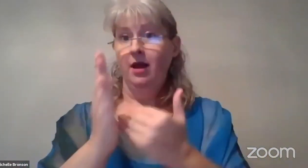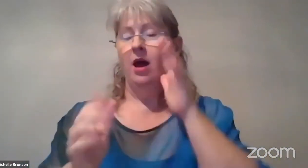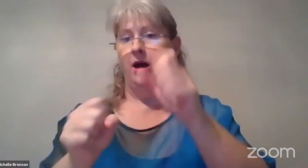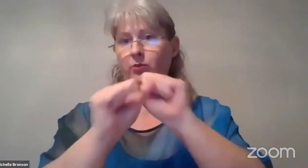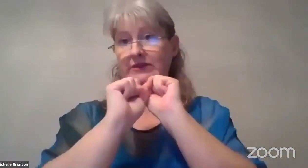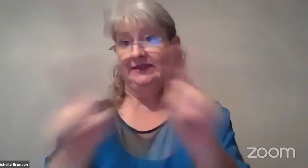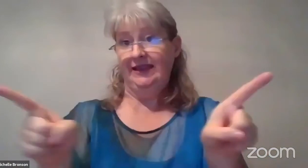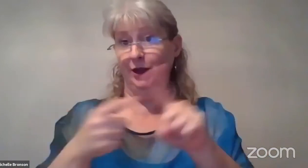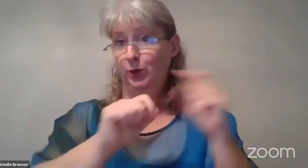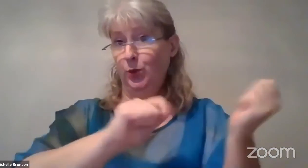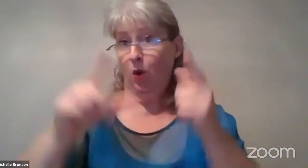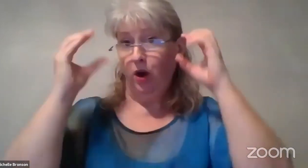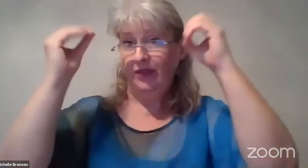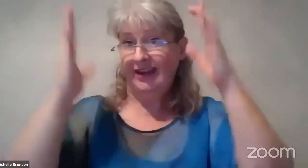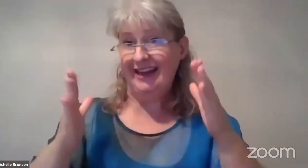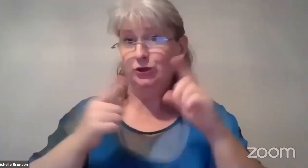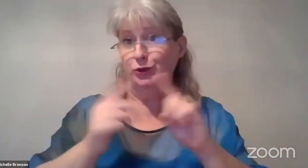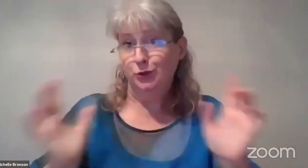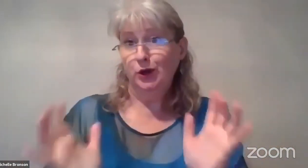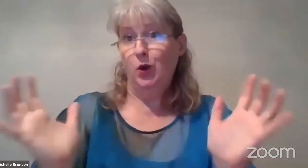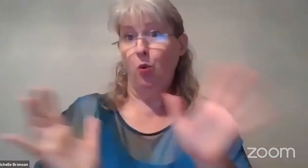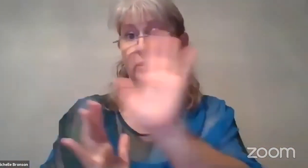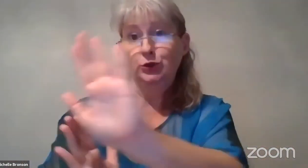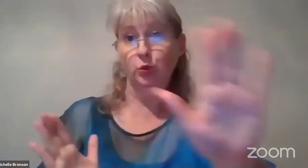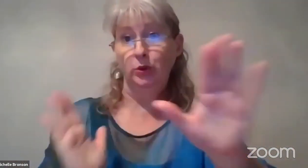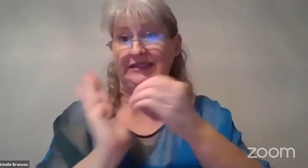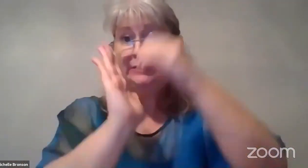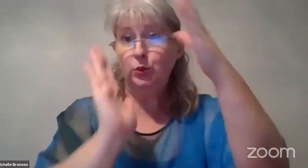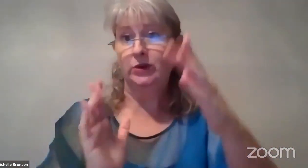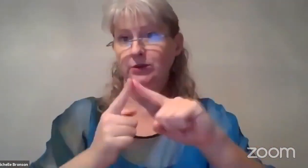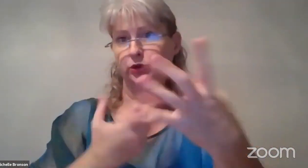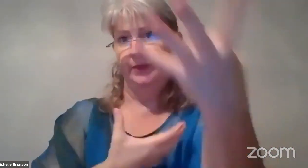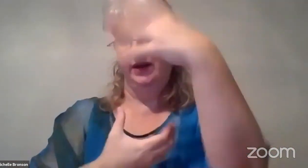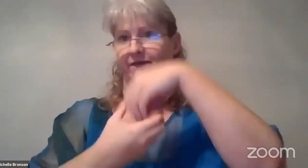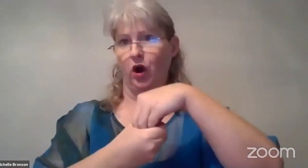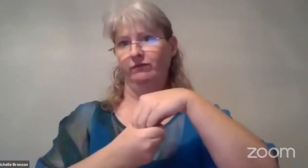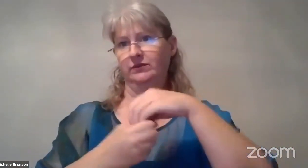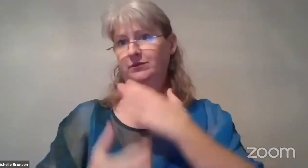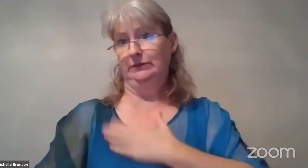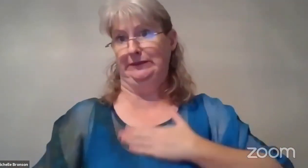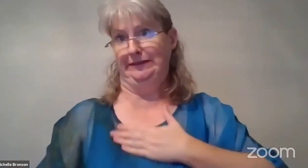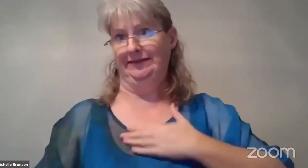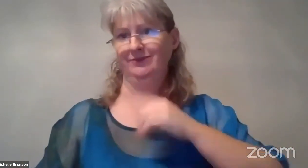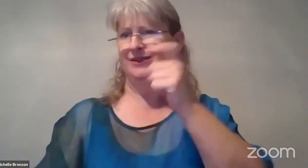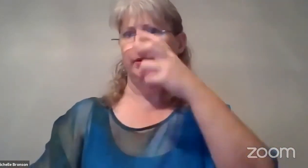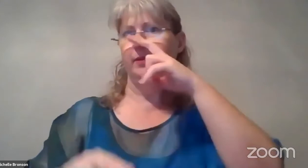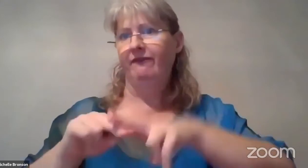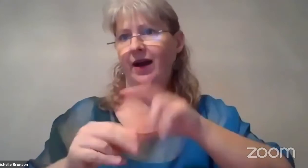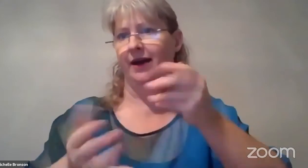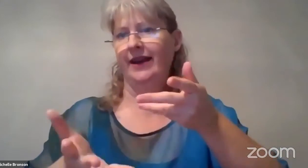events. Once the flyer is made with the exact plans, that will be sent out to all of you.